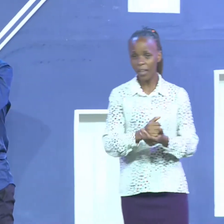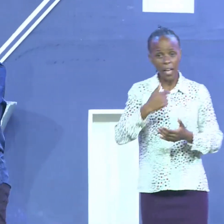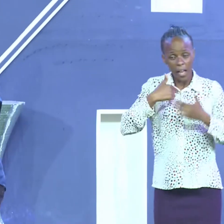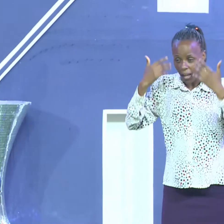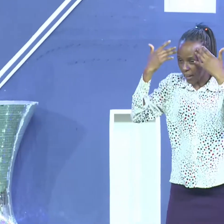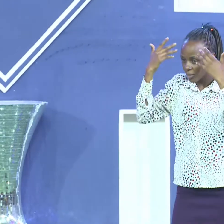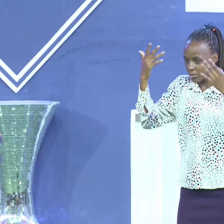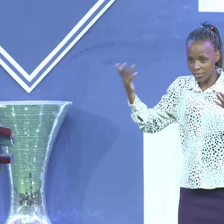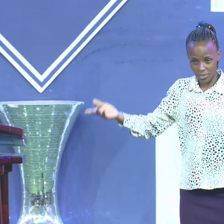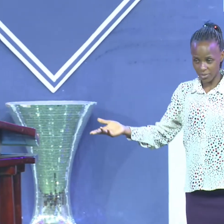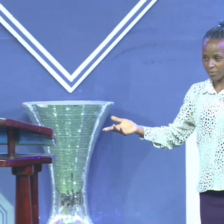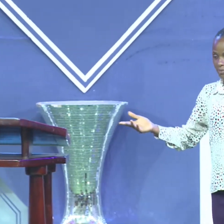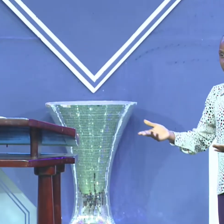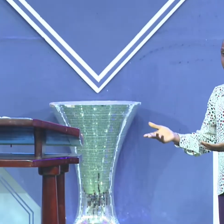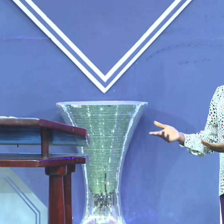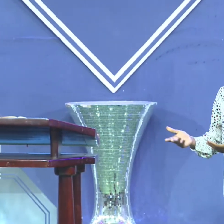Simanyi, I do not